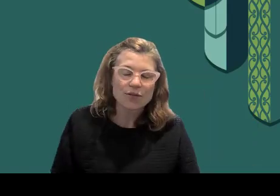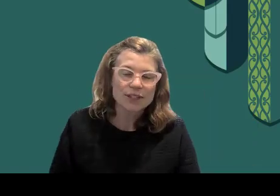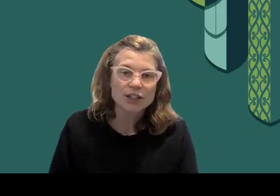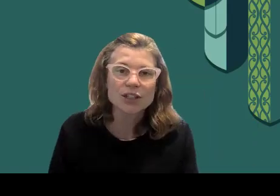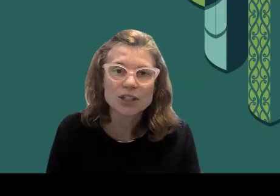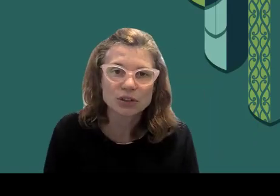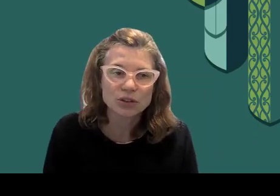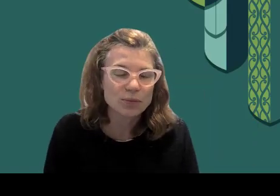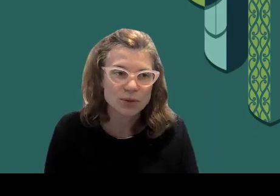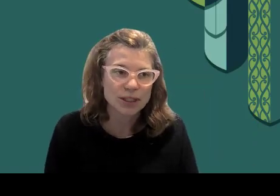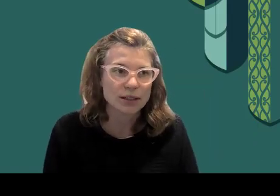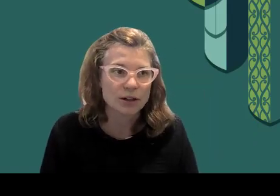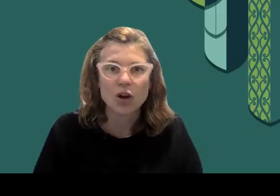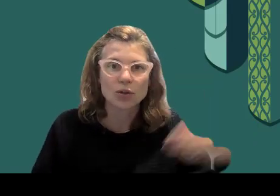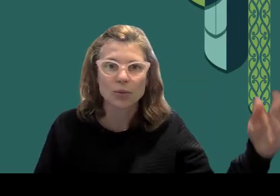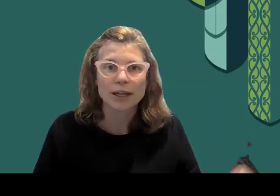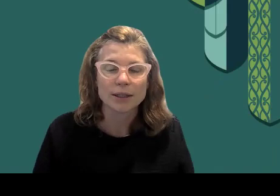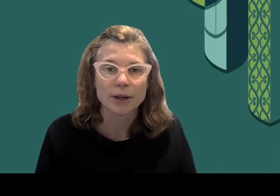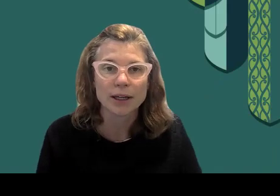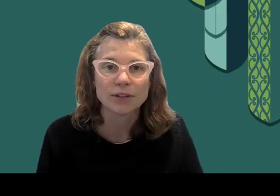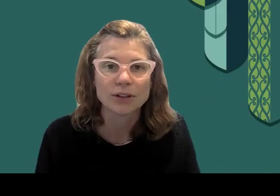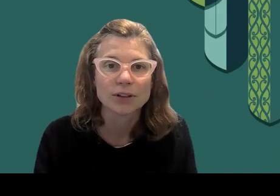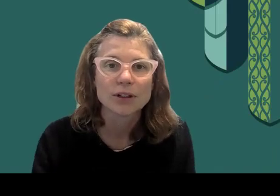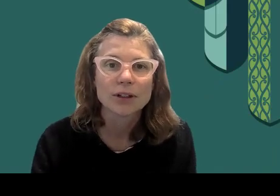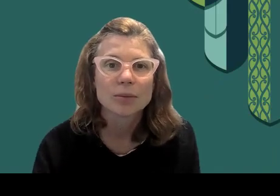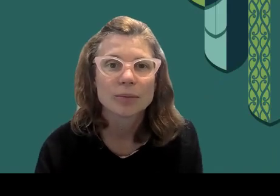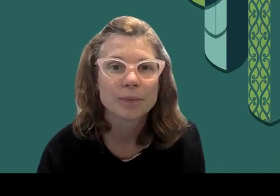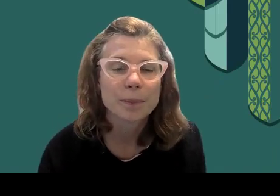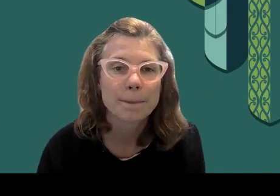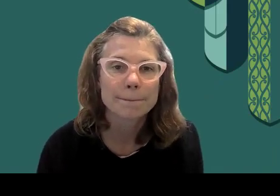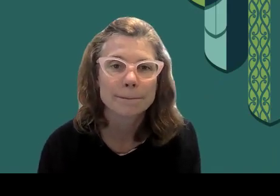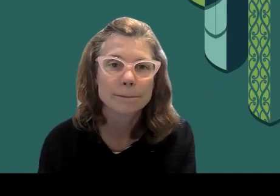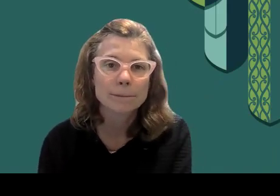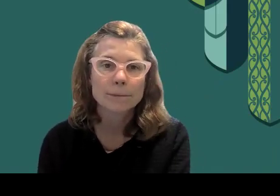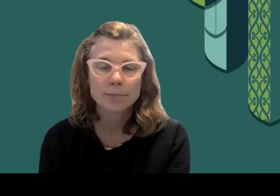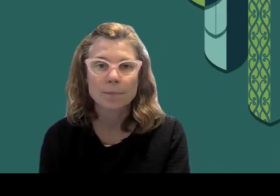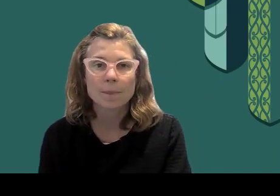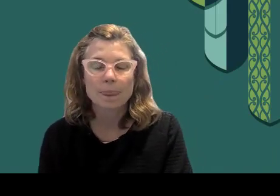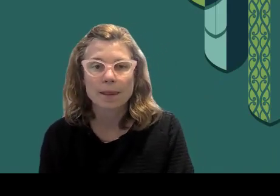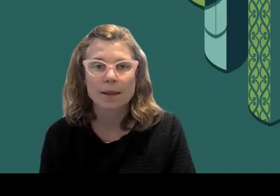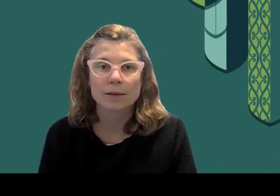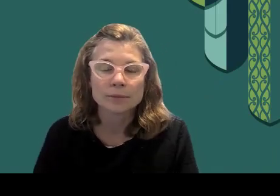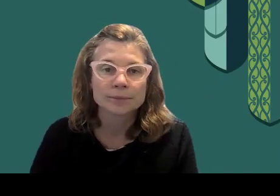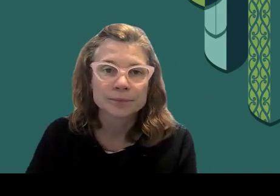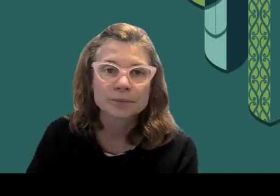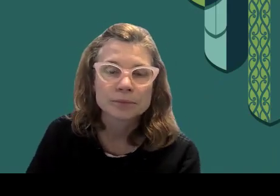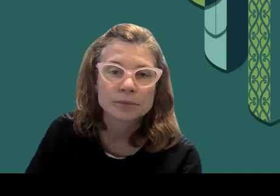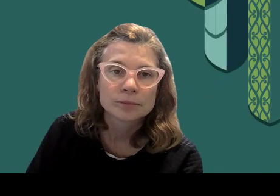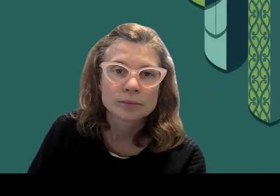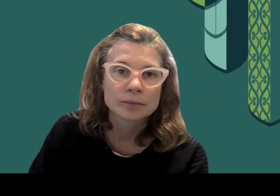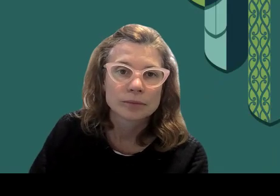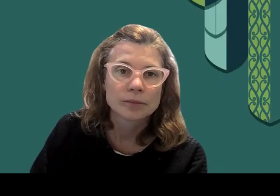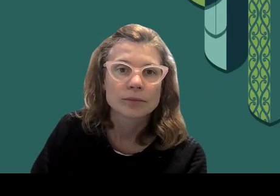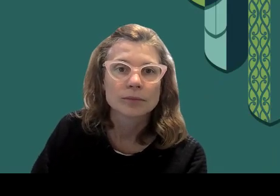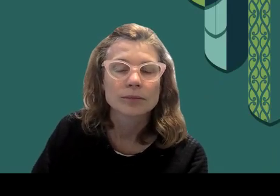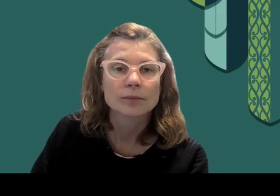those conversations. So you've been doing that along the way anyway, haven't you? Yeah, absolutely. There's 3 key things for